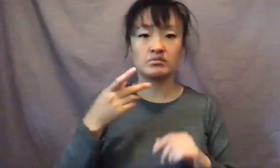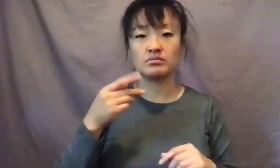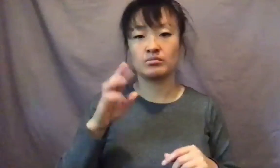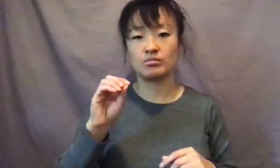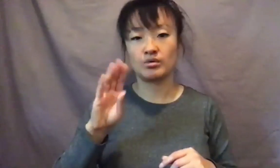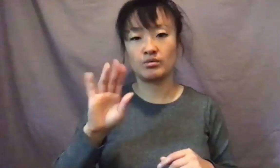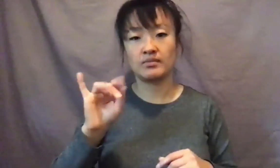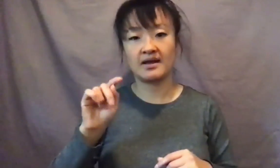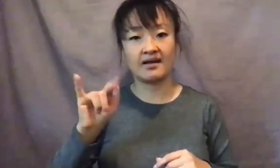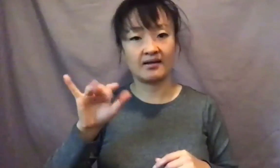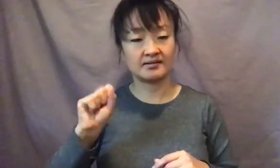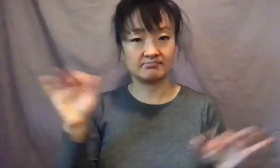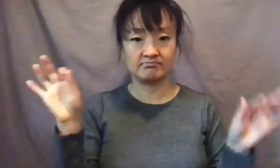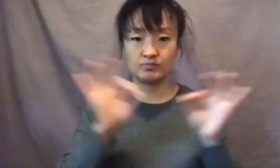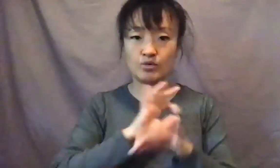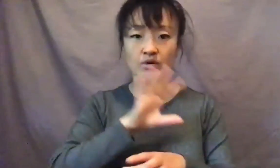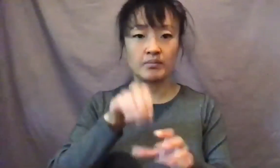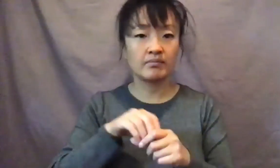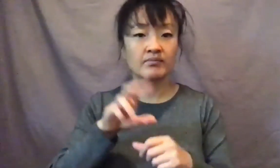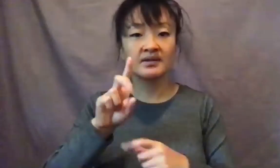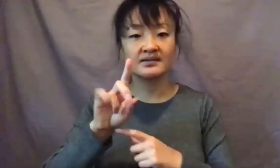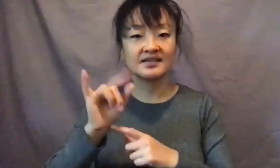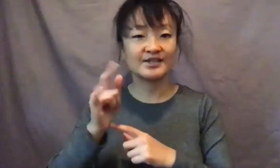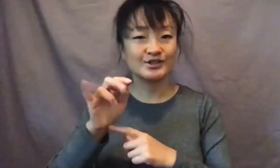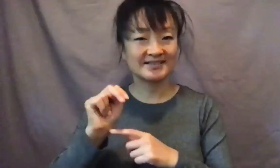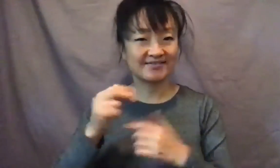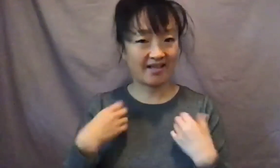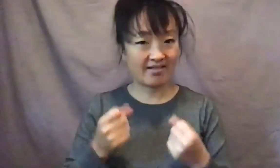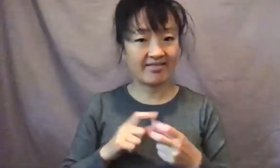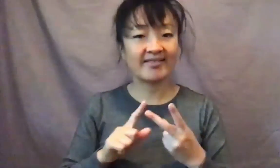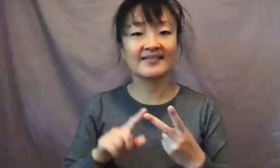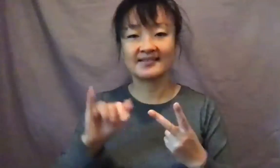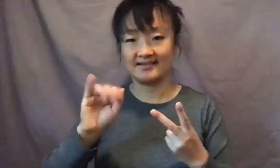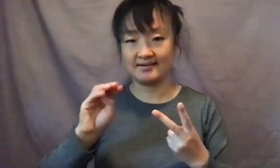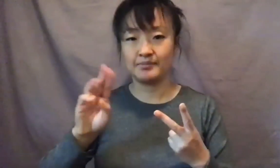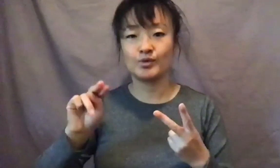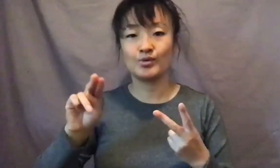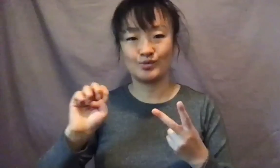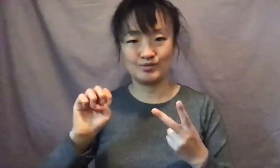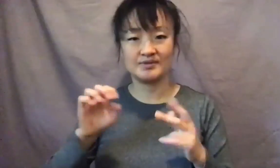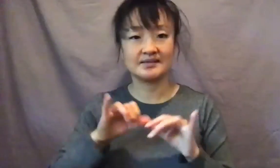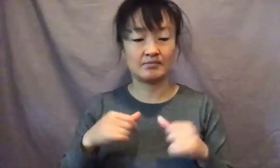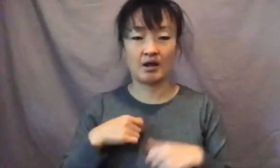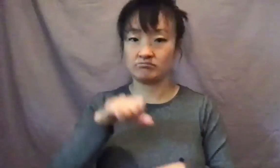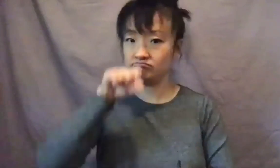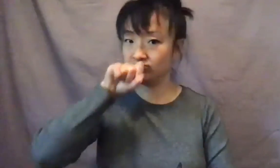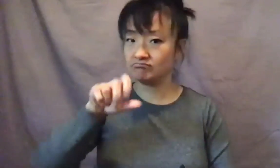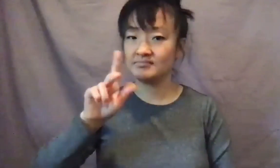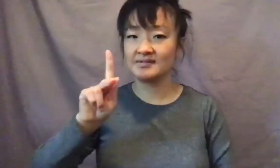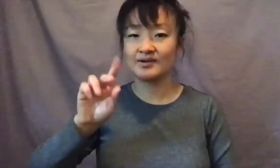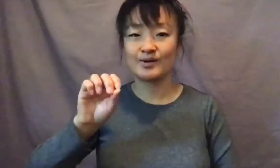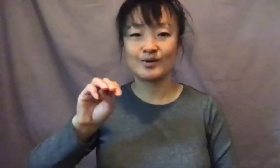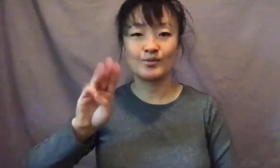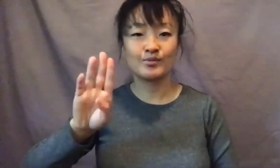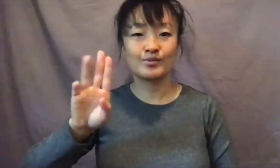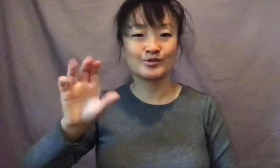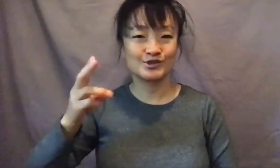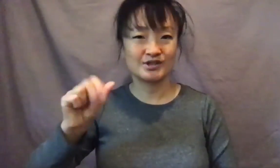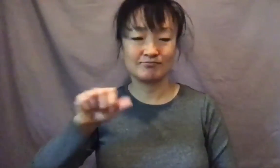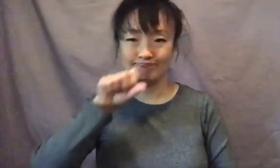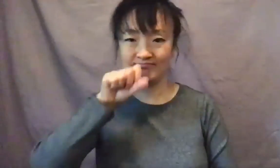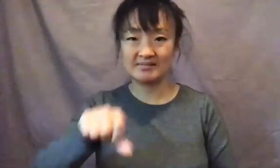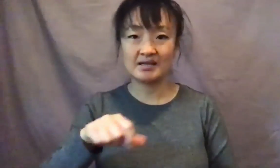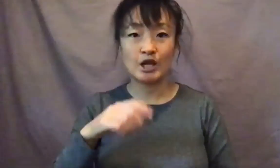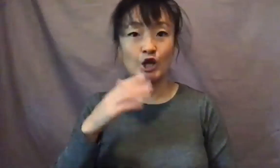but also our immune system. Kombucha, I love kombucha. Again, too much of a good thing is not always